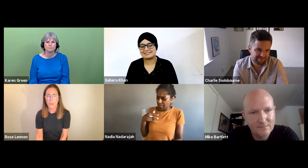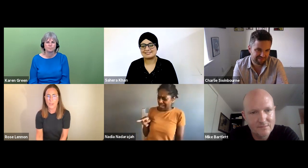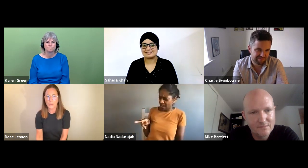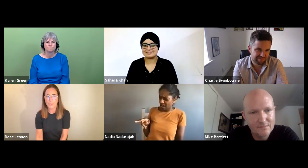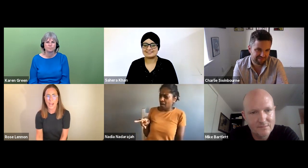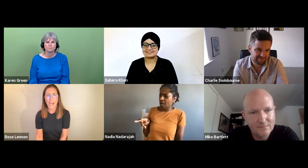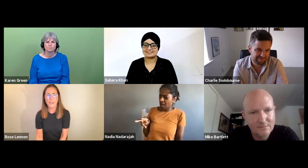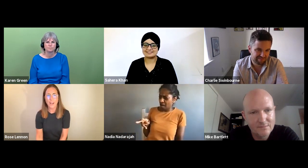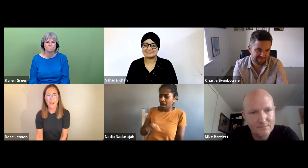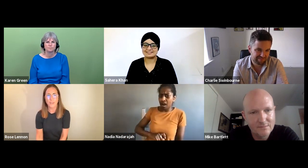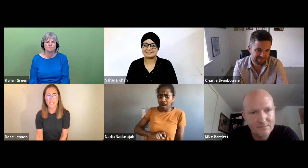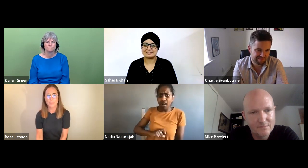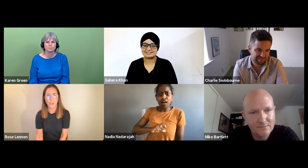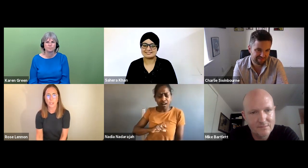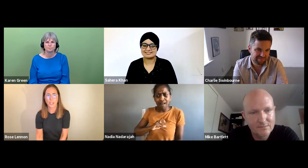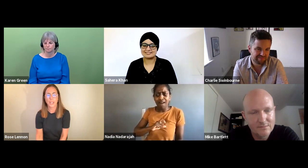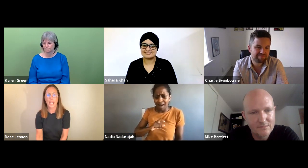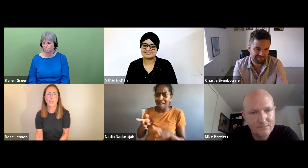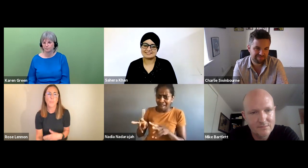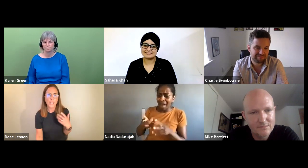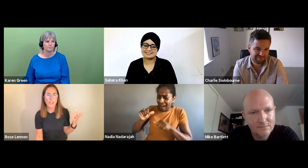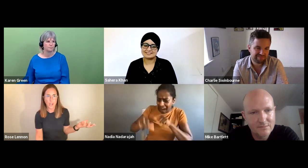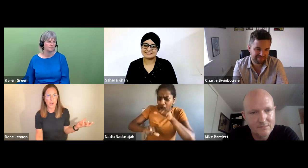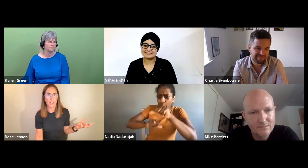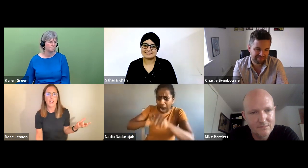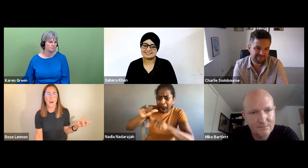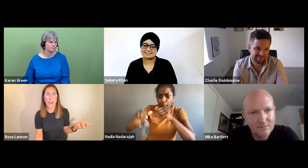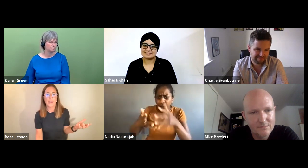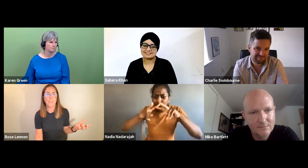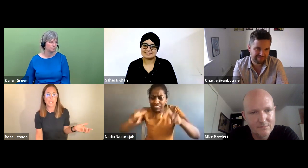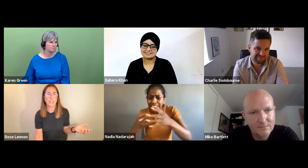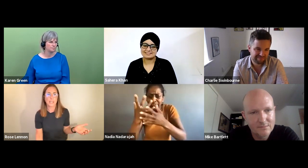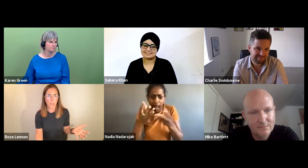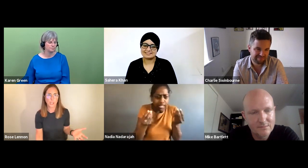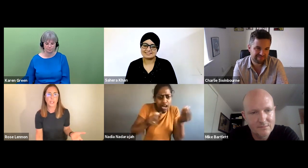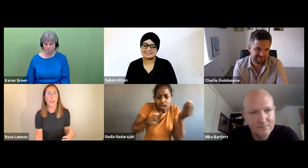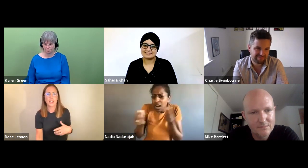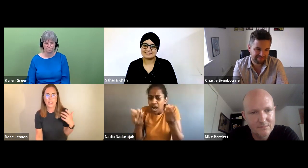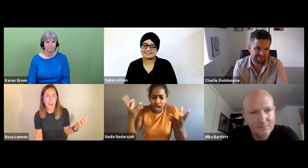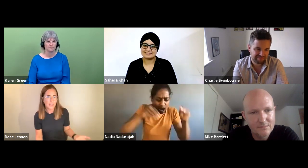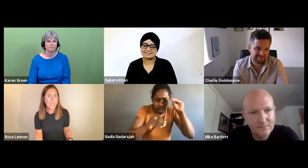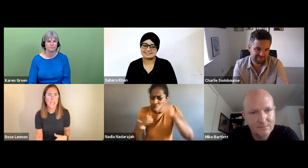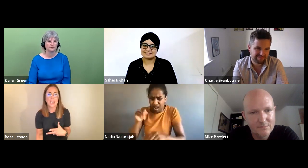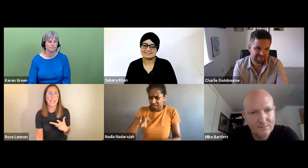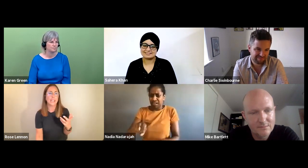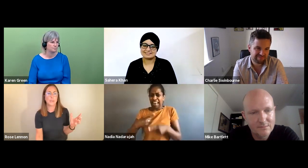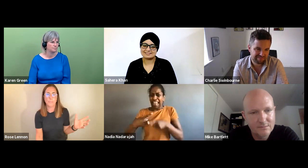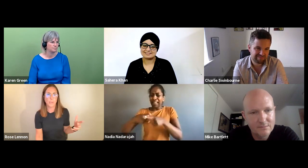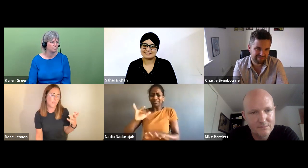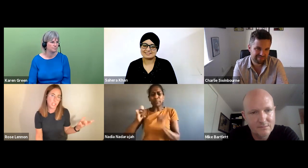we thought about, how can I write a book? And with her, I then built this book. I did R&D,